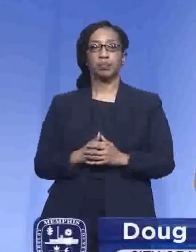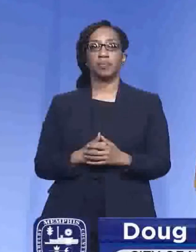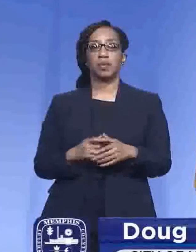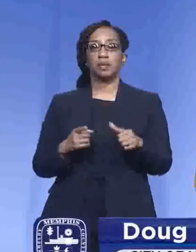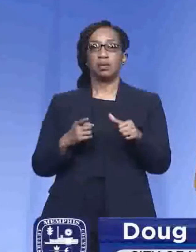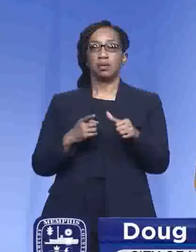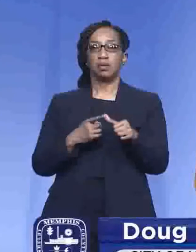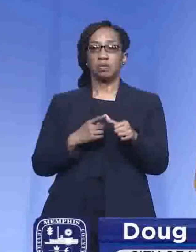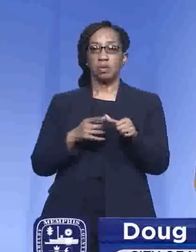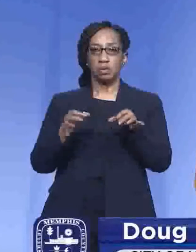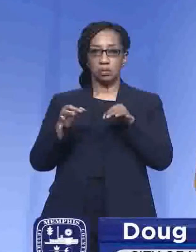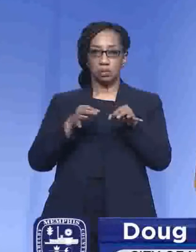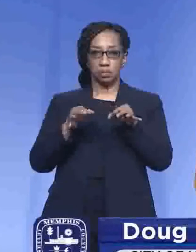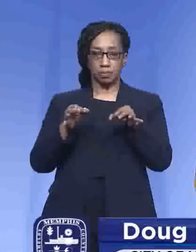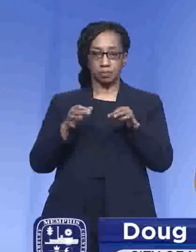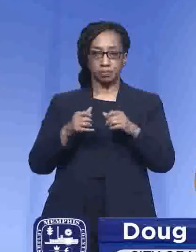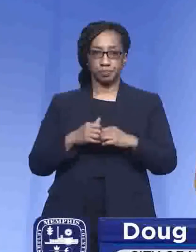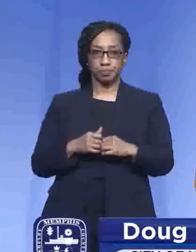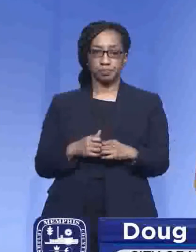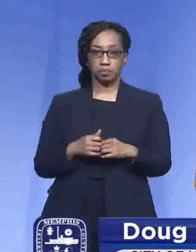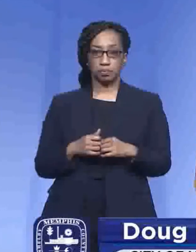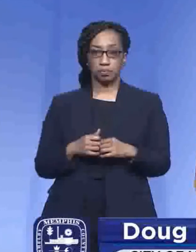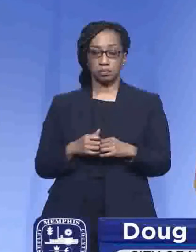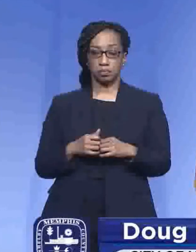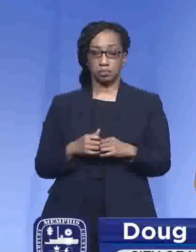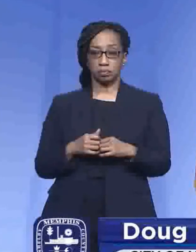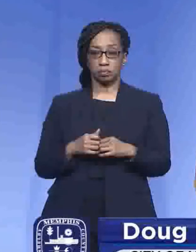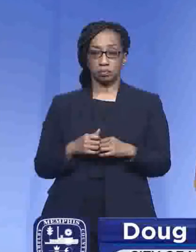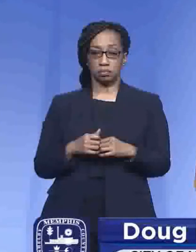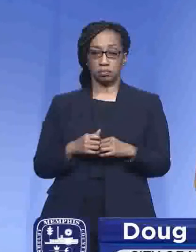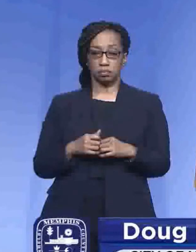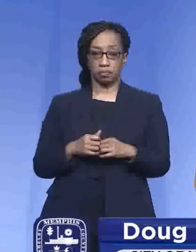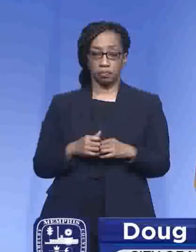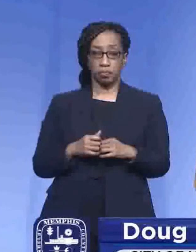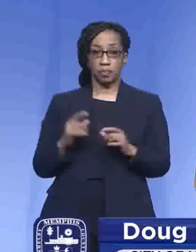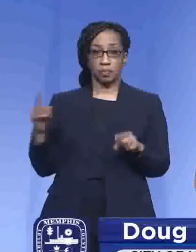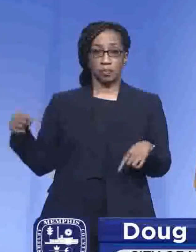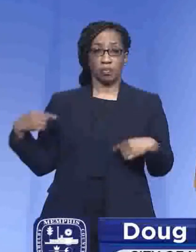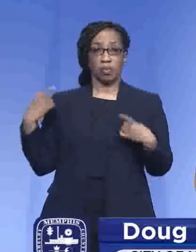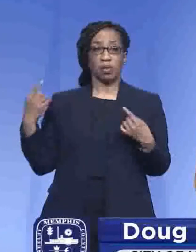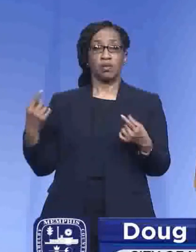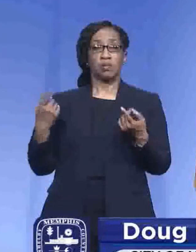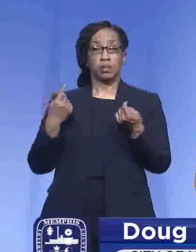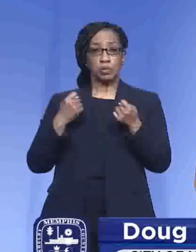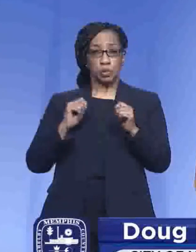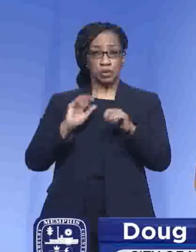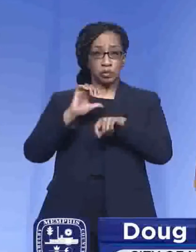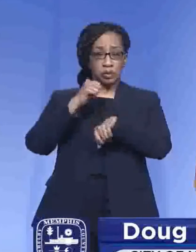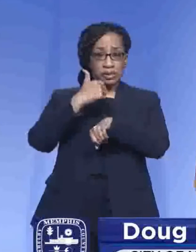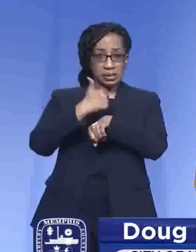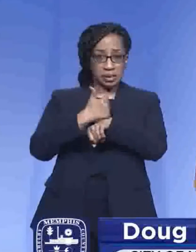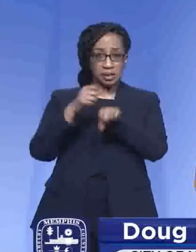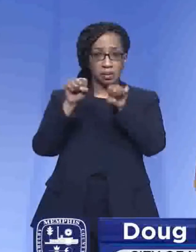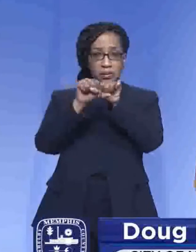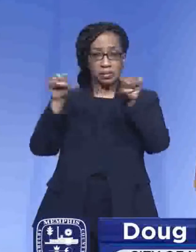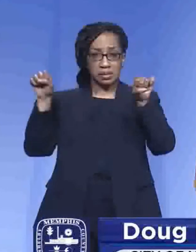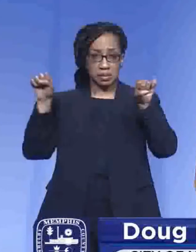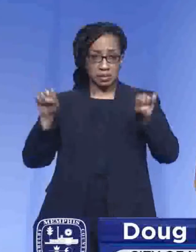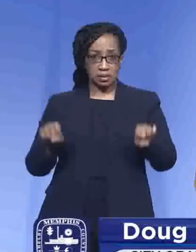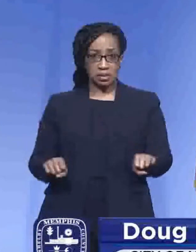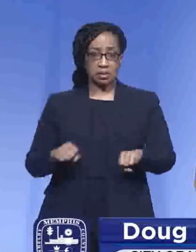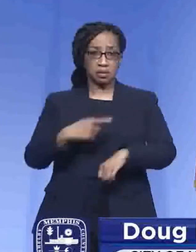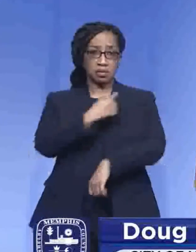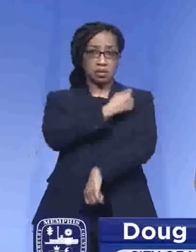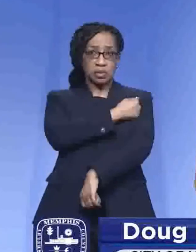that from the beginning, we have been trying to build an ecosystem of distribution so that we could handle